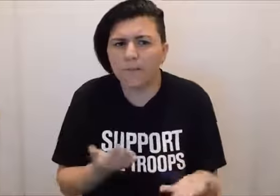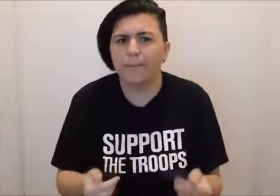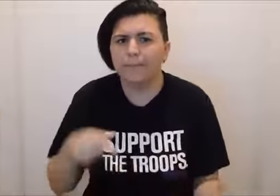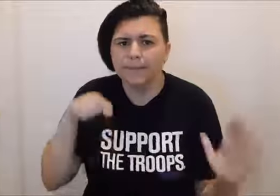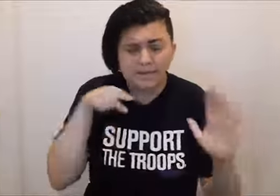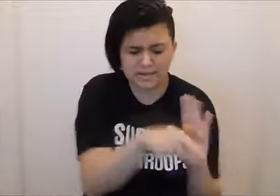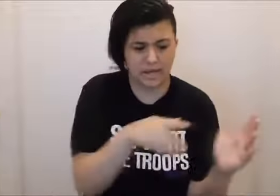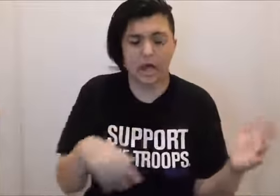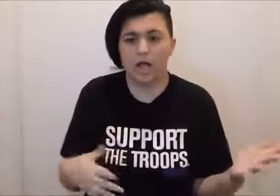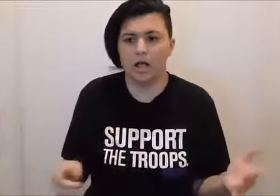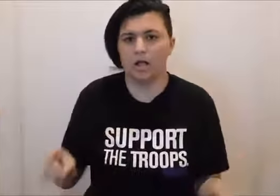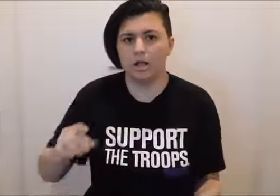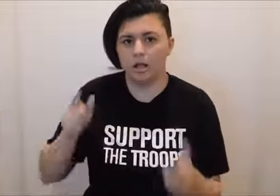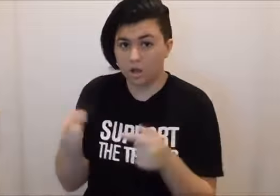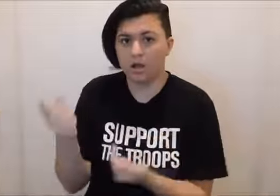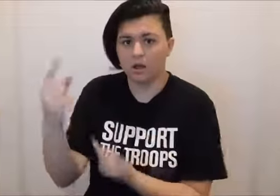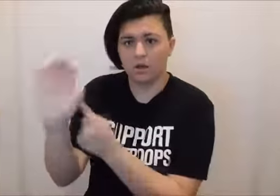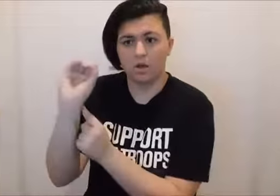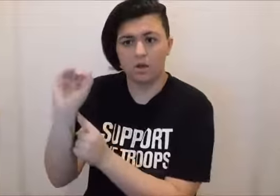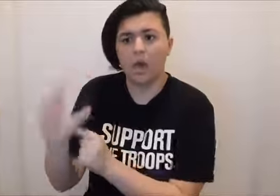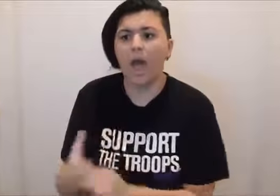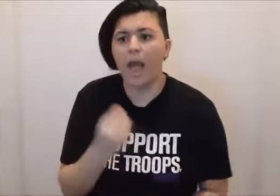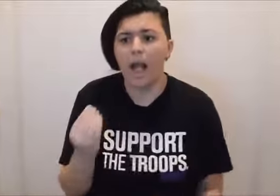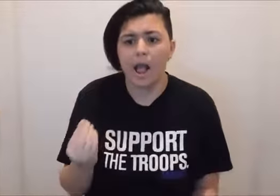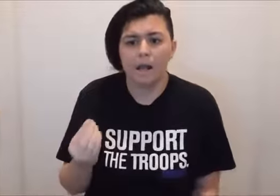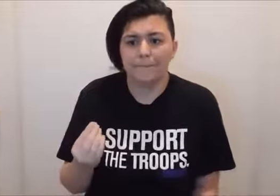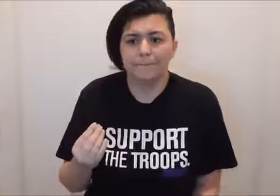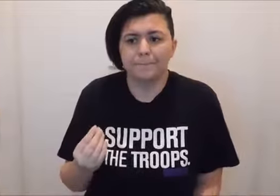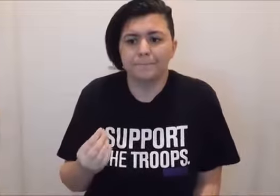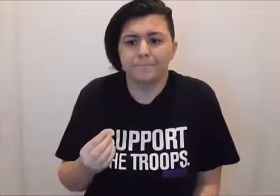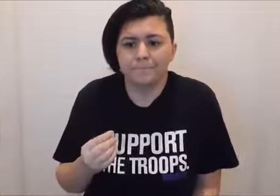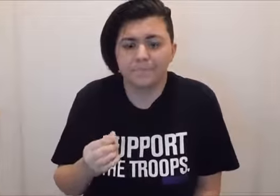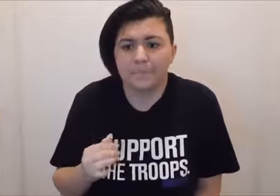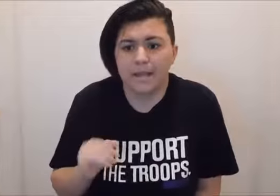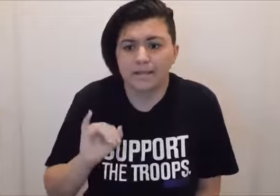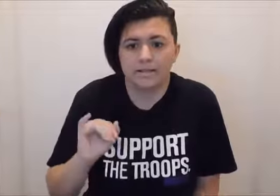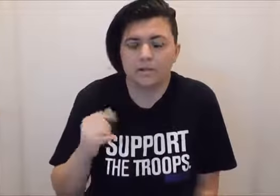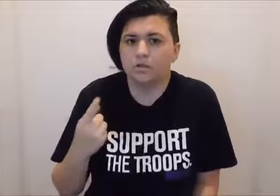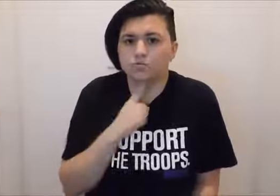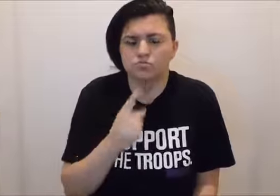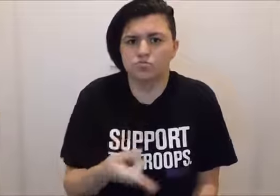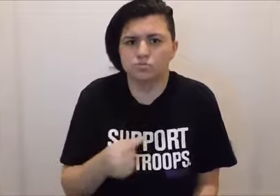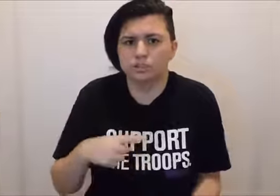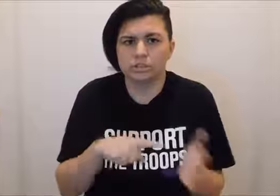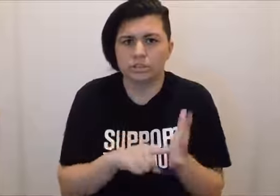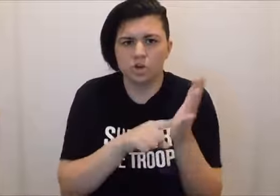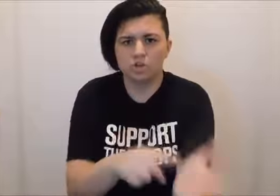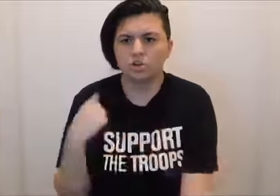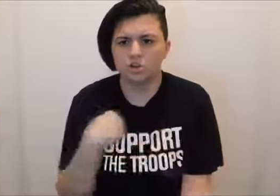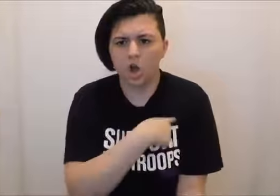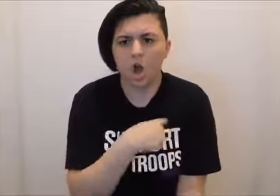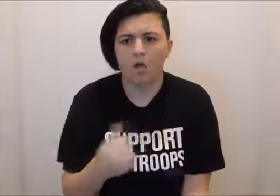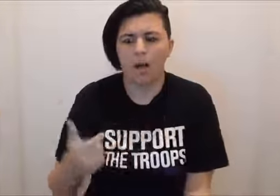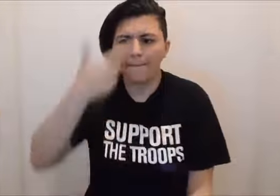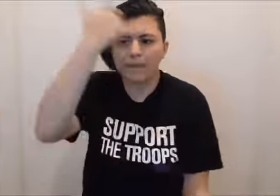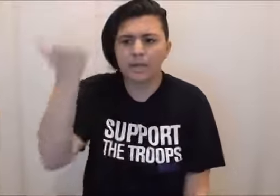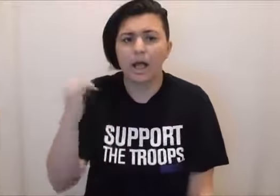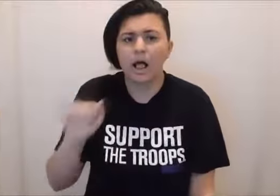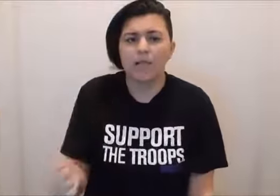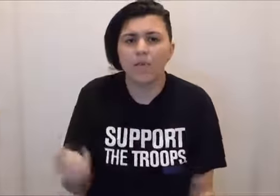with Odysseus. Some of them are turned into pigs. So that's, a real danger